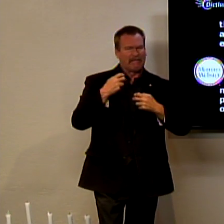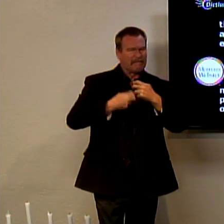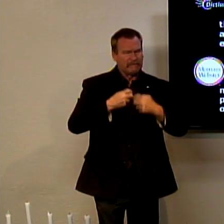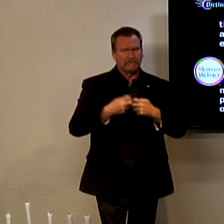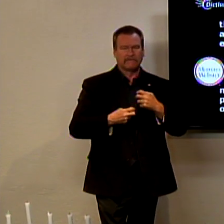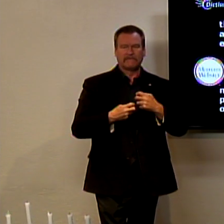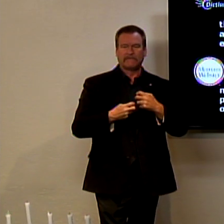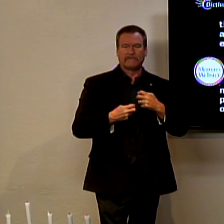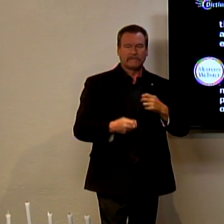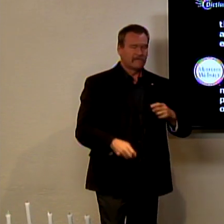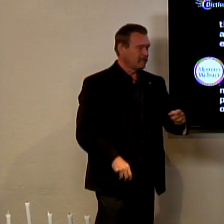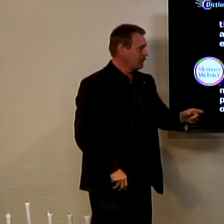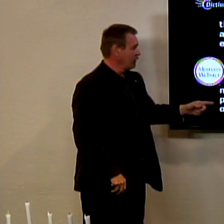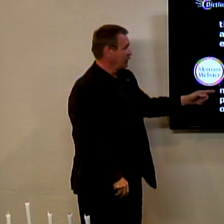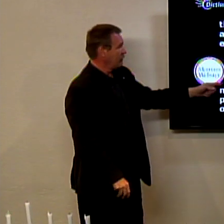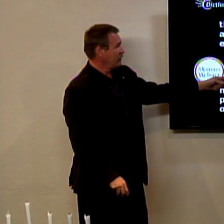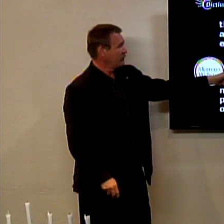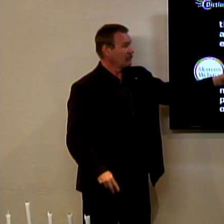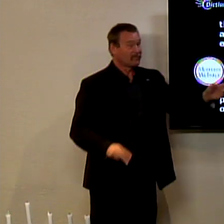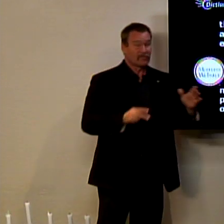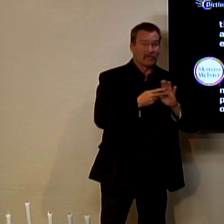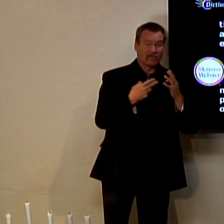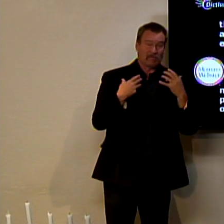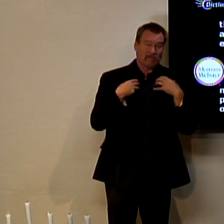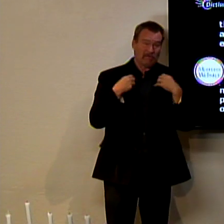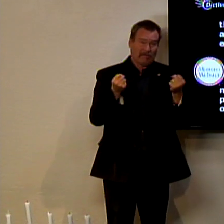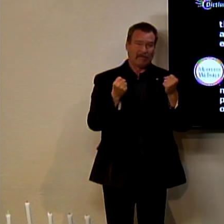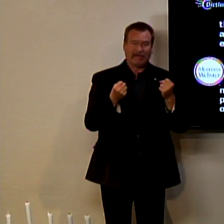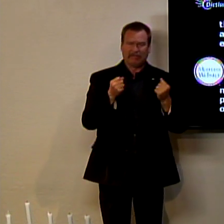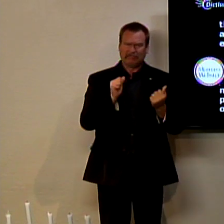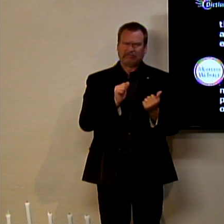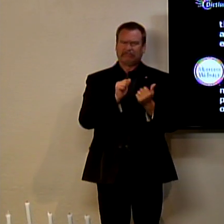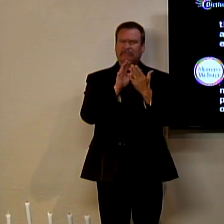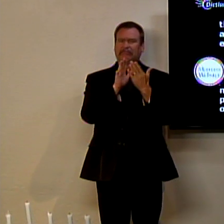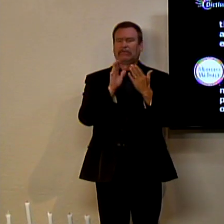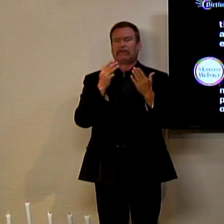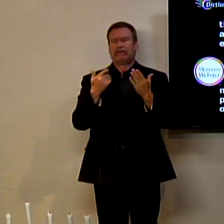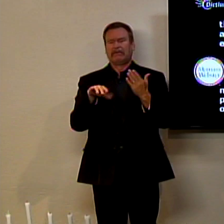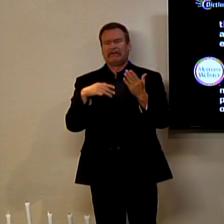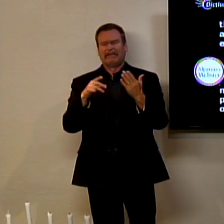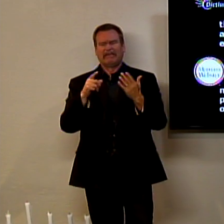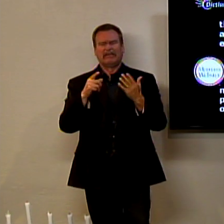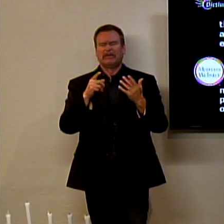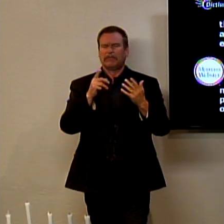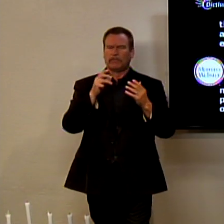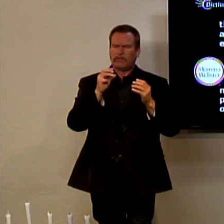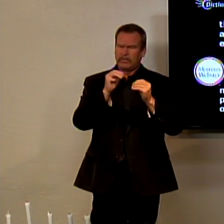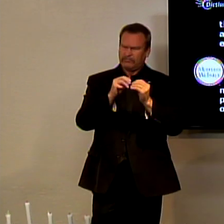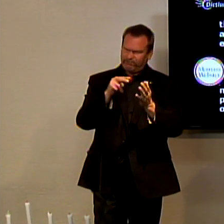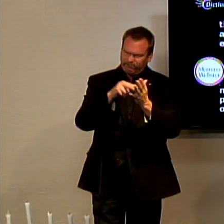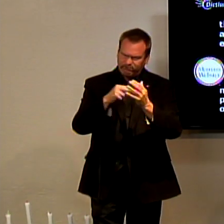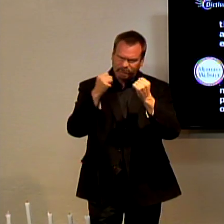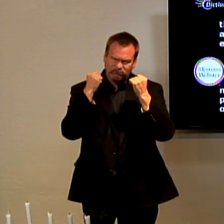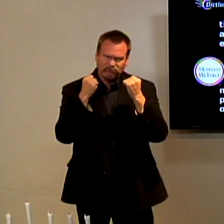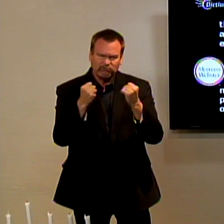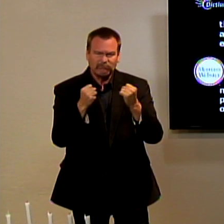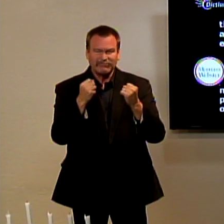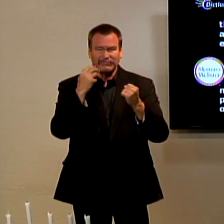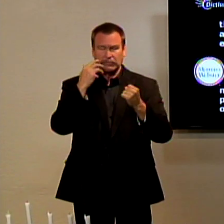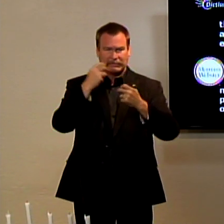fear, or difficulty. So here are two definitions of the word courage. We need courage at this time. We